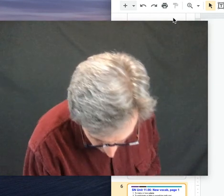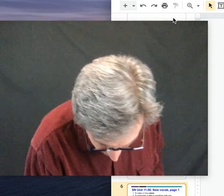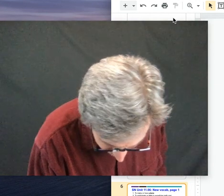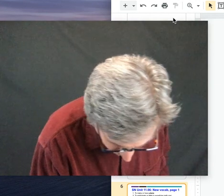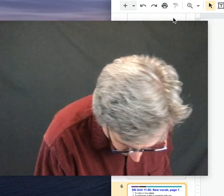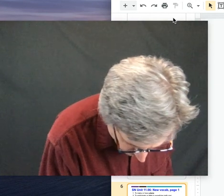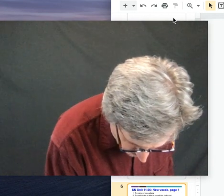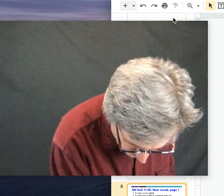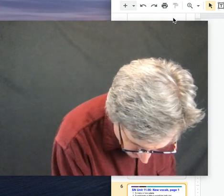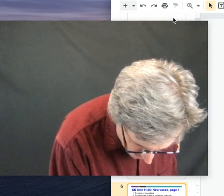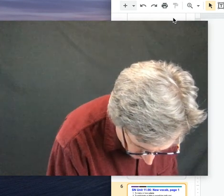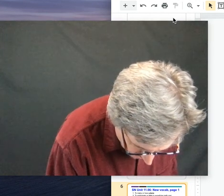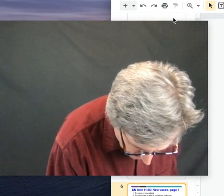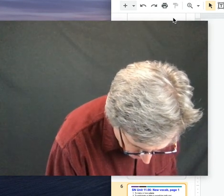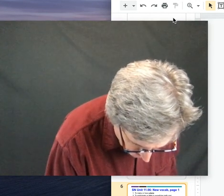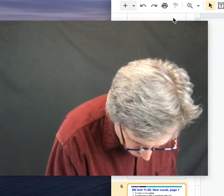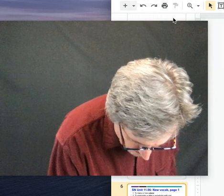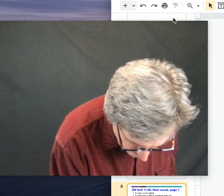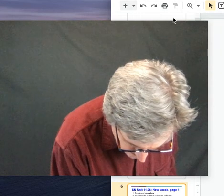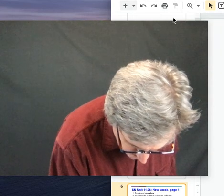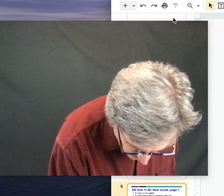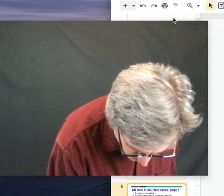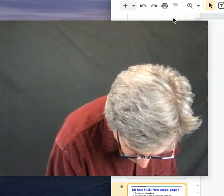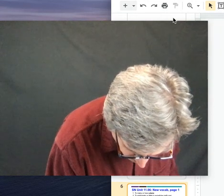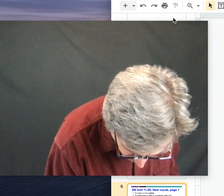Literally looking forward.